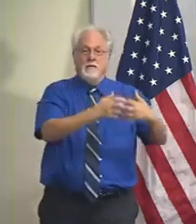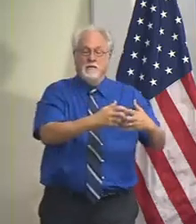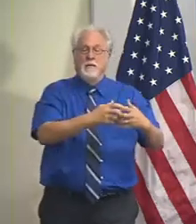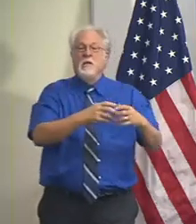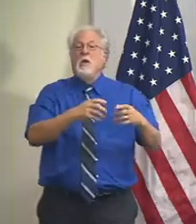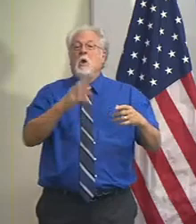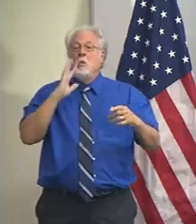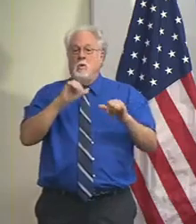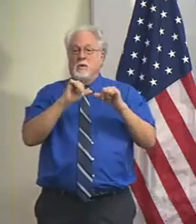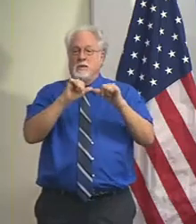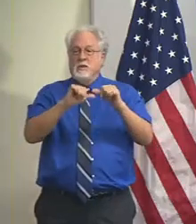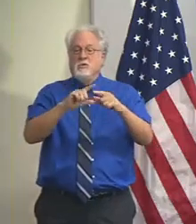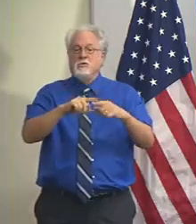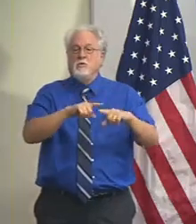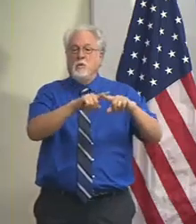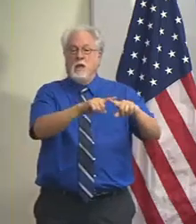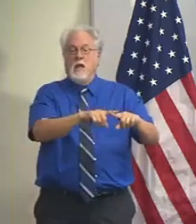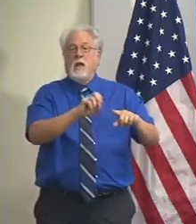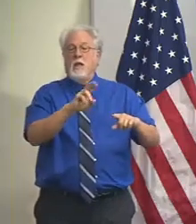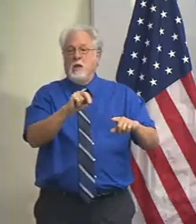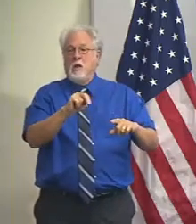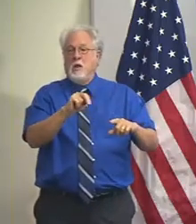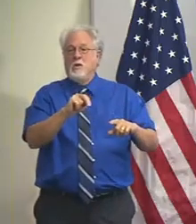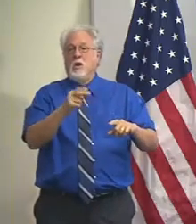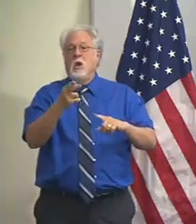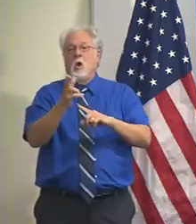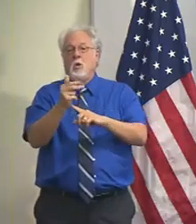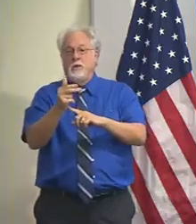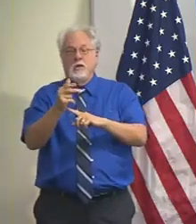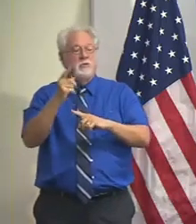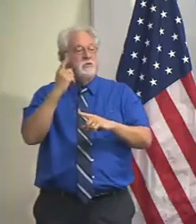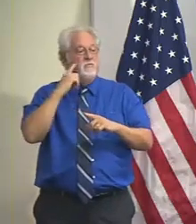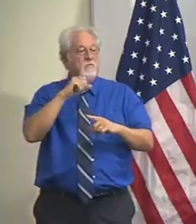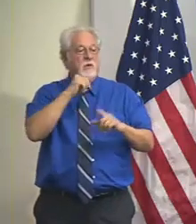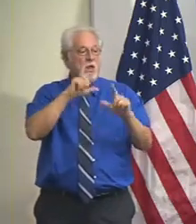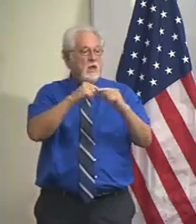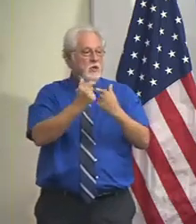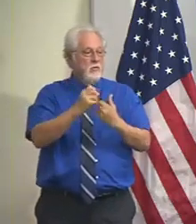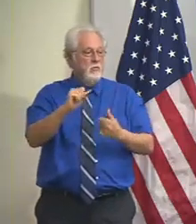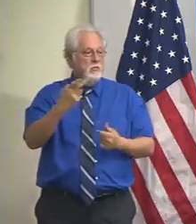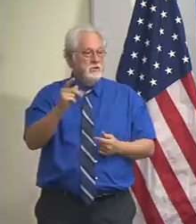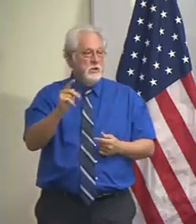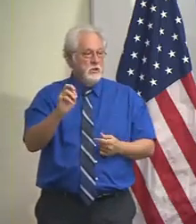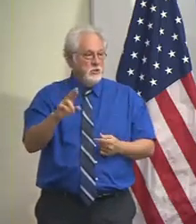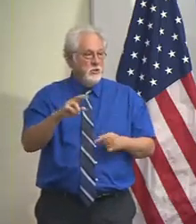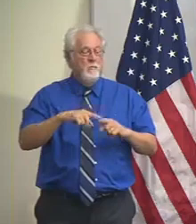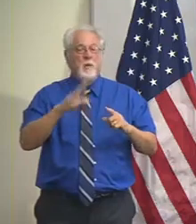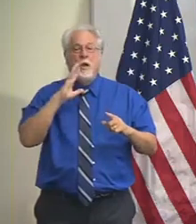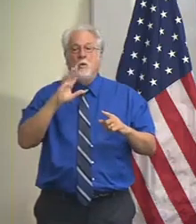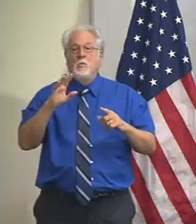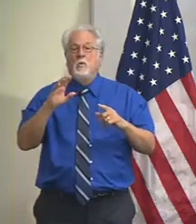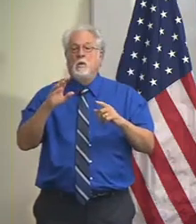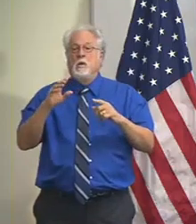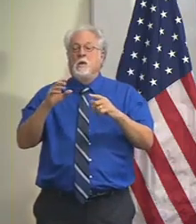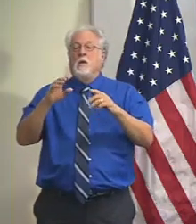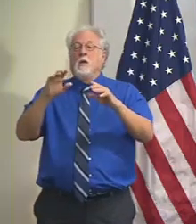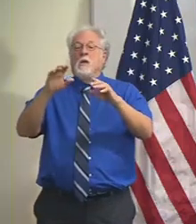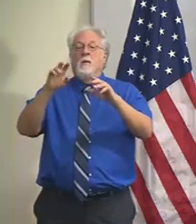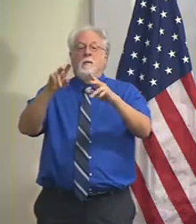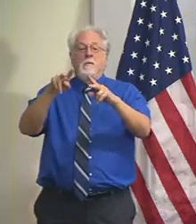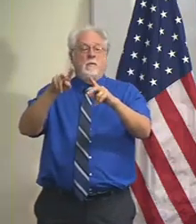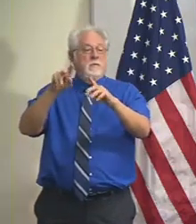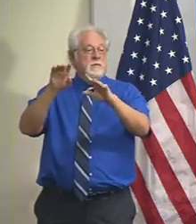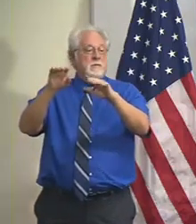but we will continue to rely on hotels for non-congregant sheltering. But we will move from the contracts that are